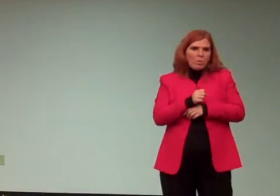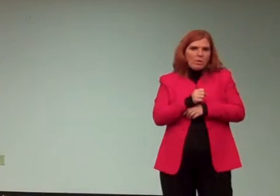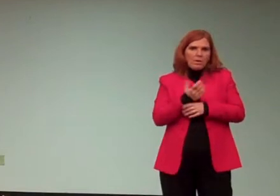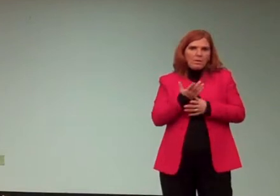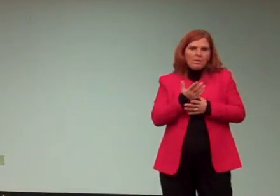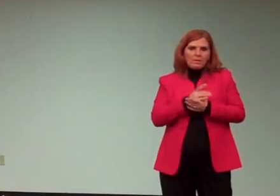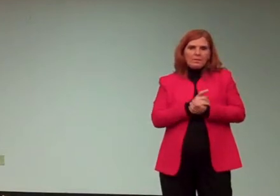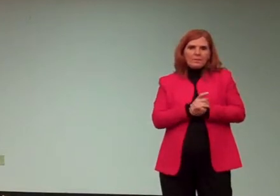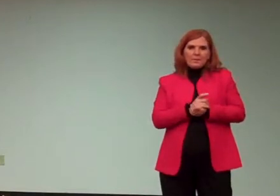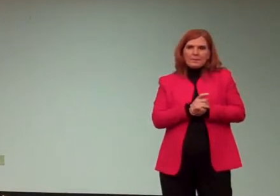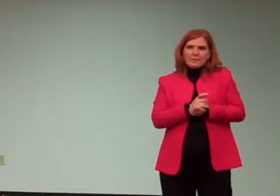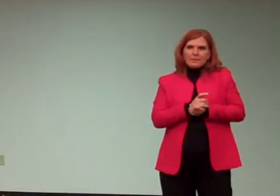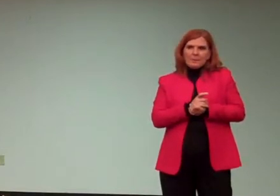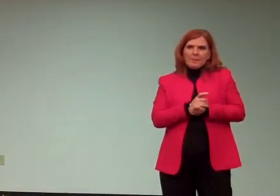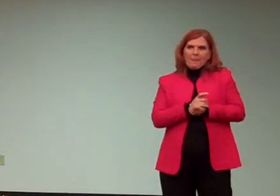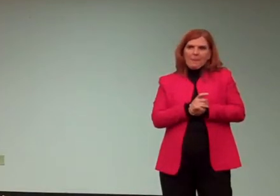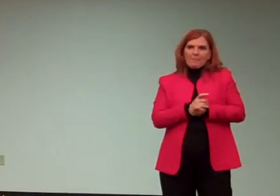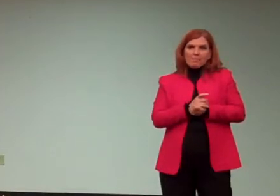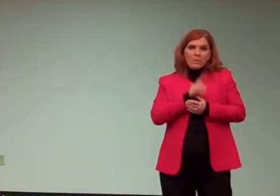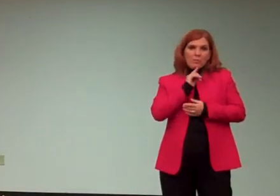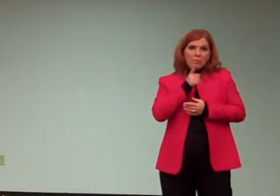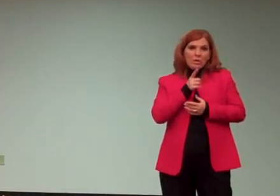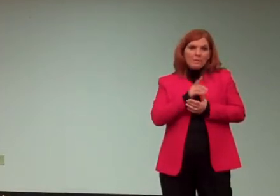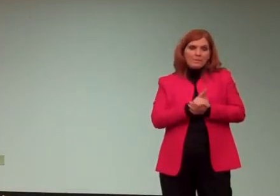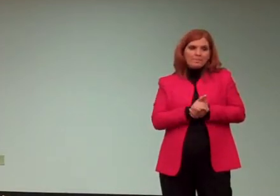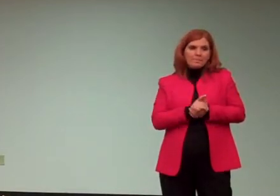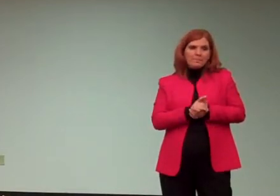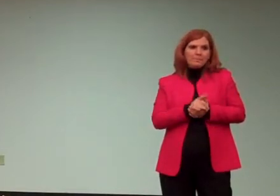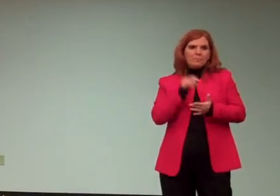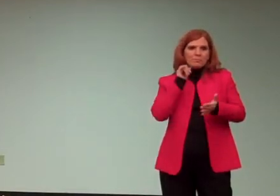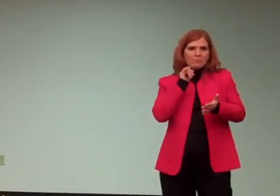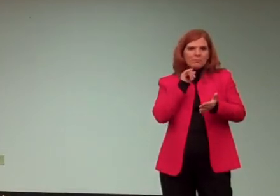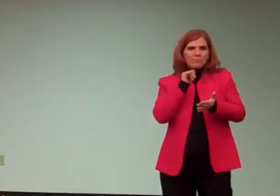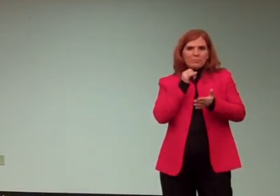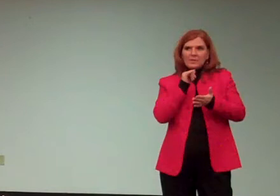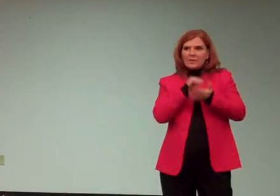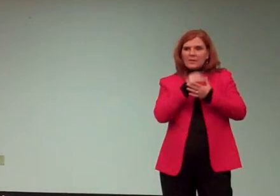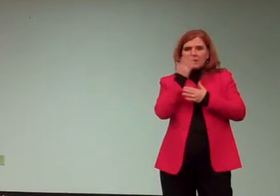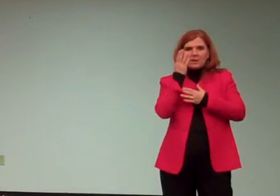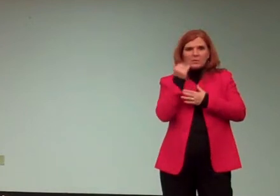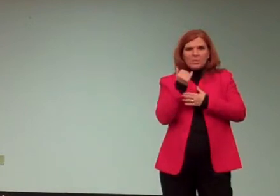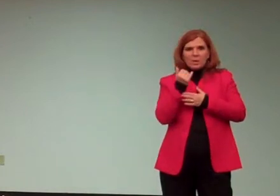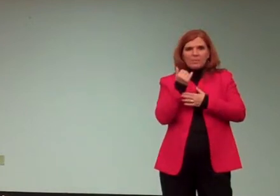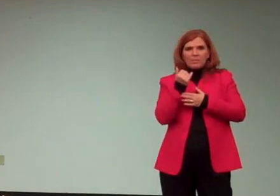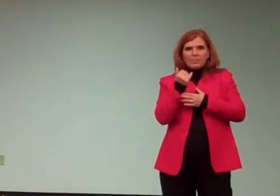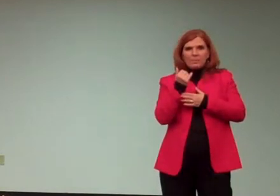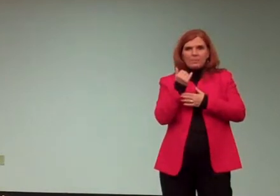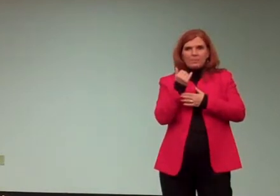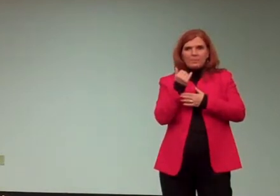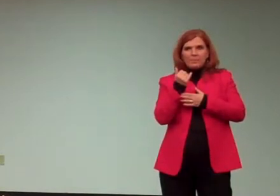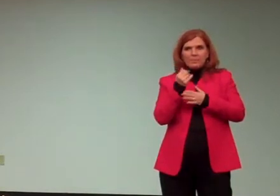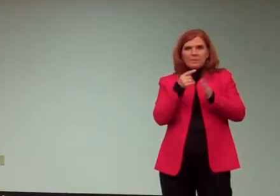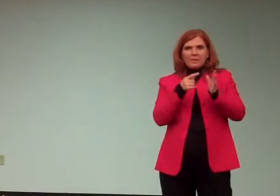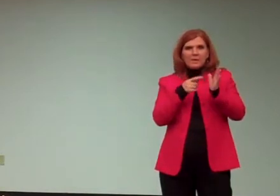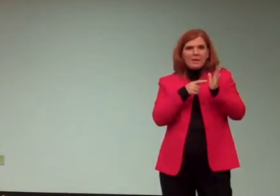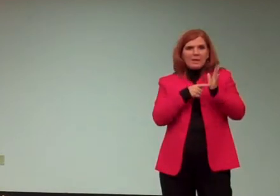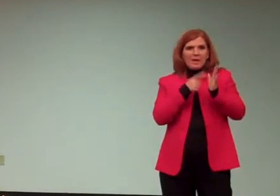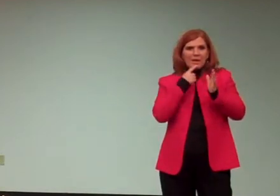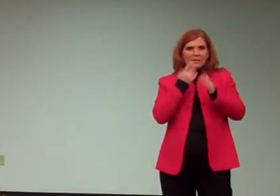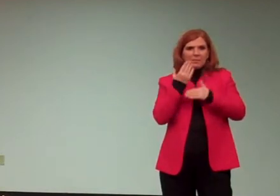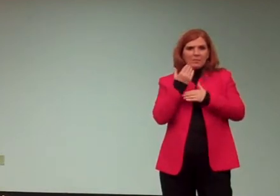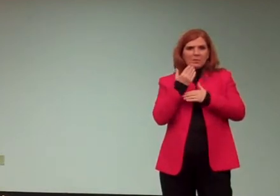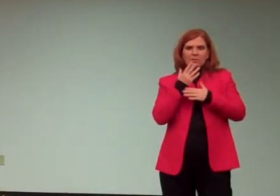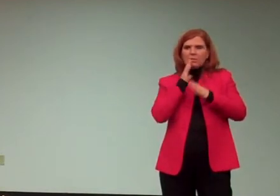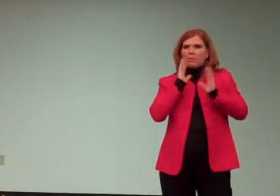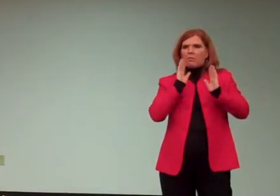86. Yeah. No, I mean, really. That's, you know, so that's why, you know, this, as I said it before, it's a